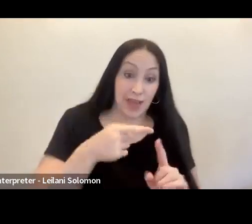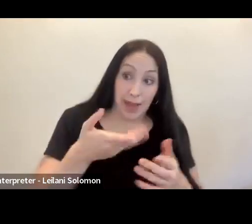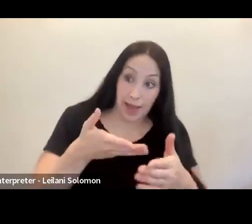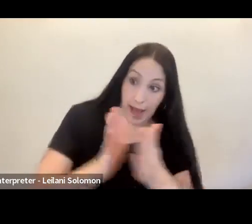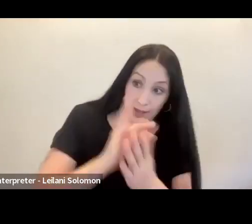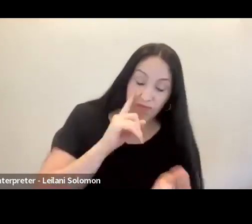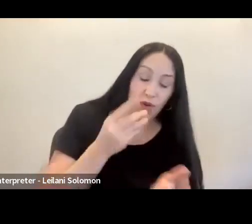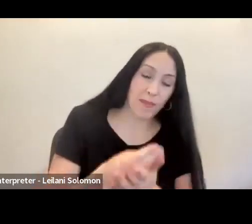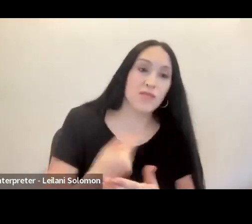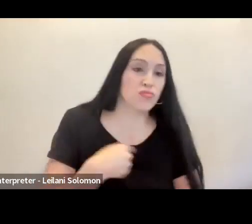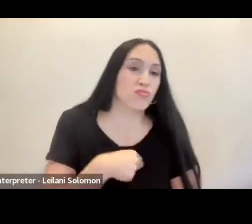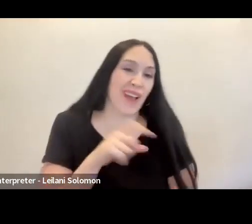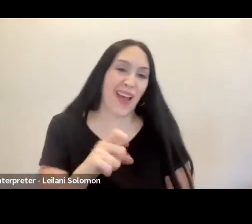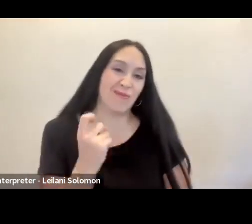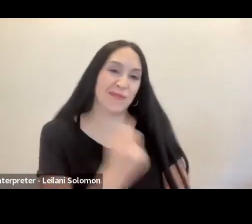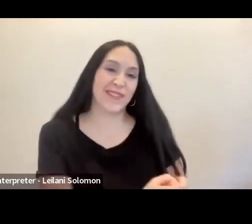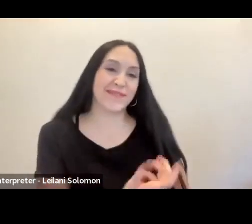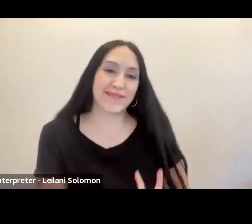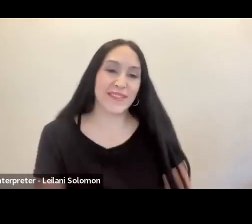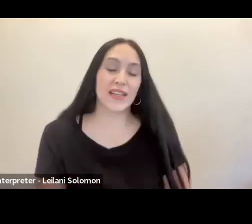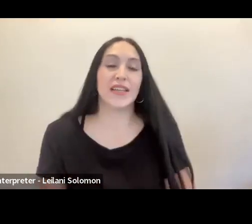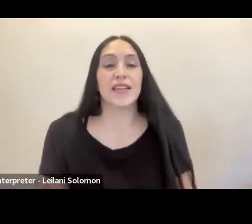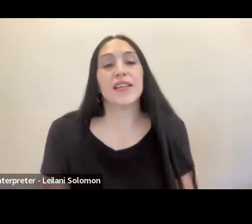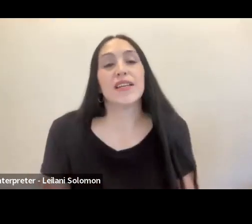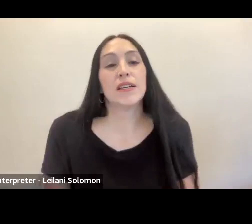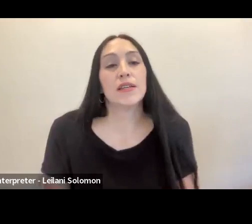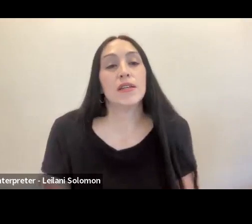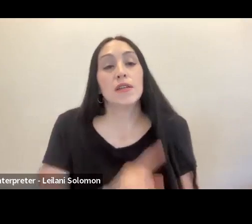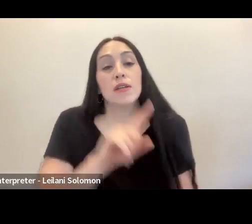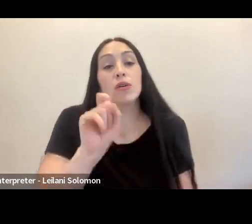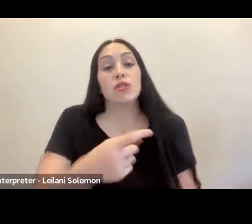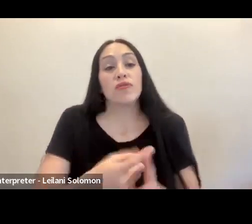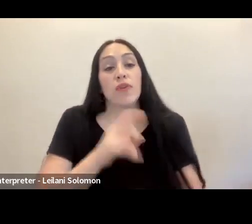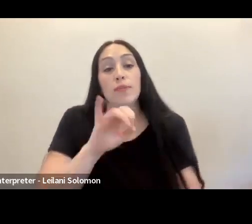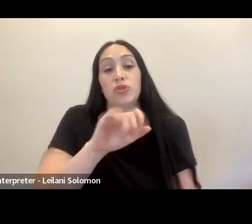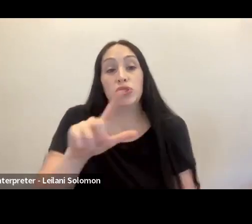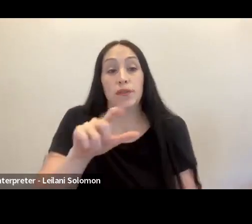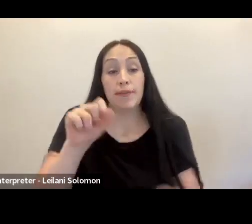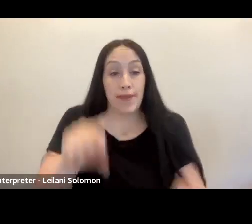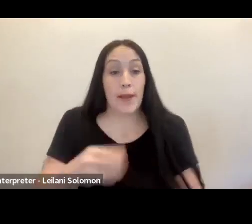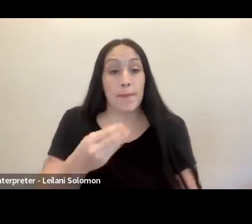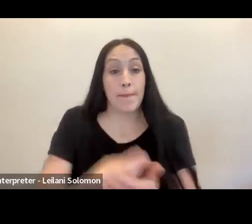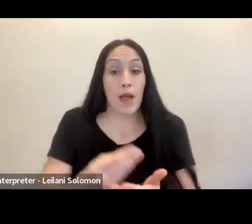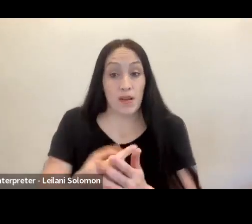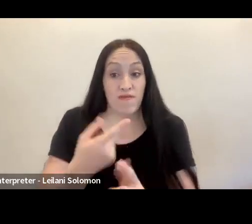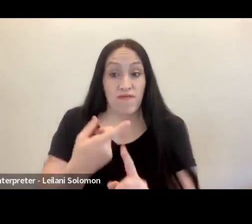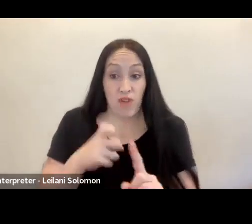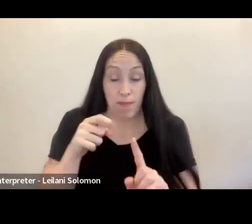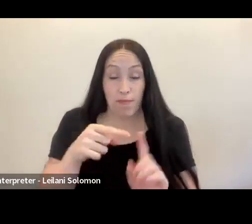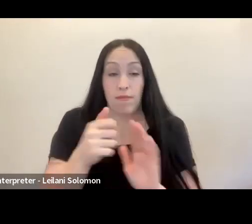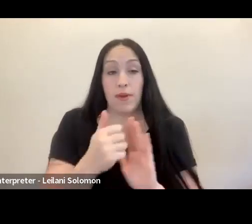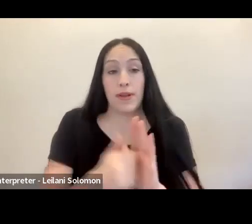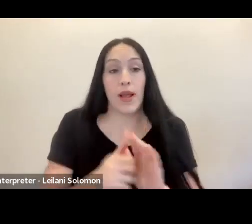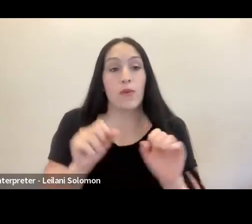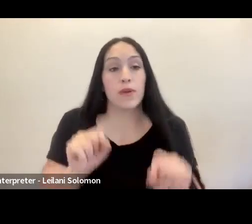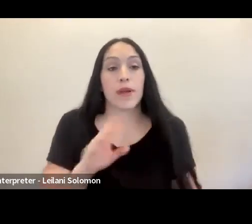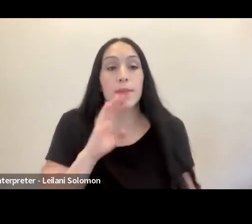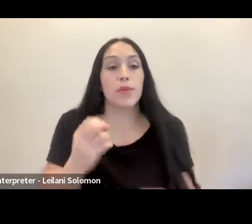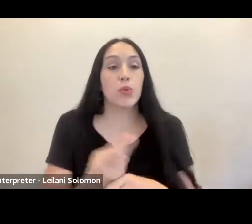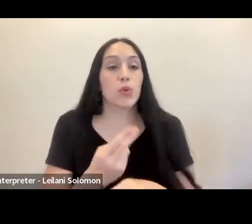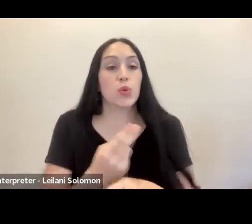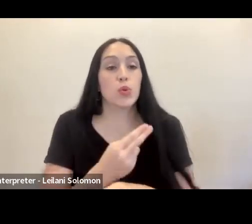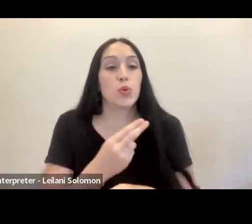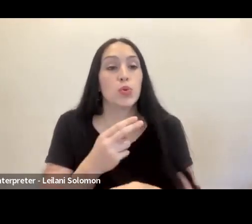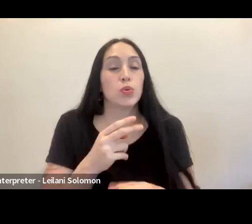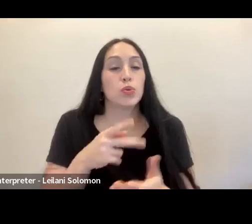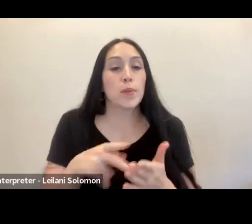Next question from Jill. Can money from an able account be used to pay for a companion to take a person with a disability out